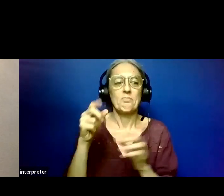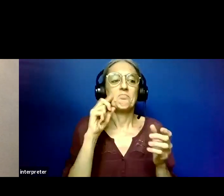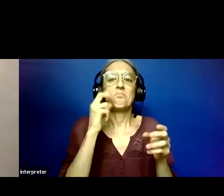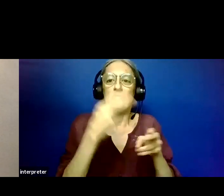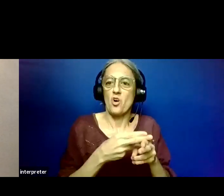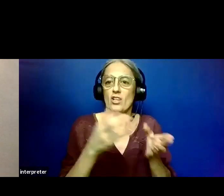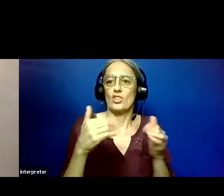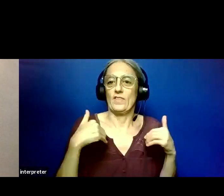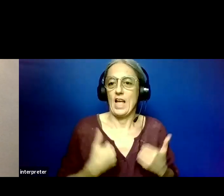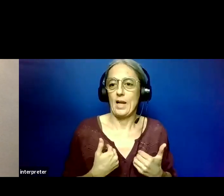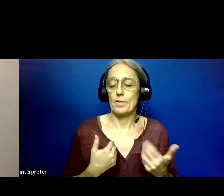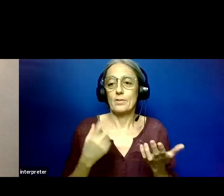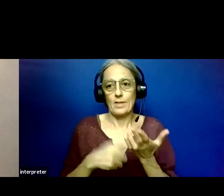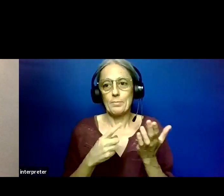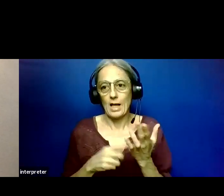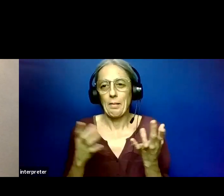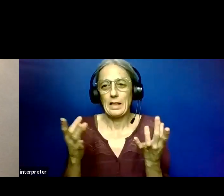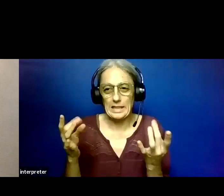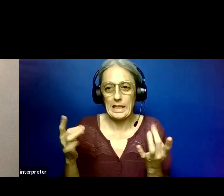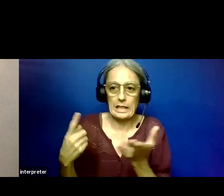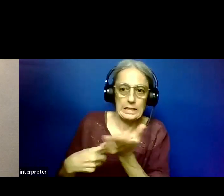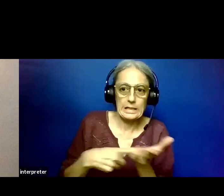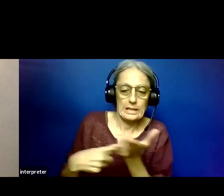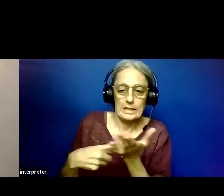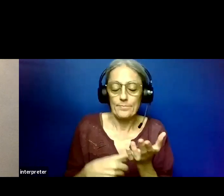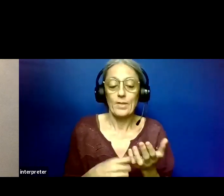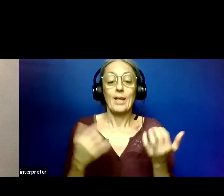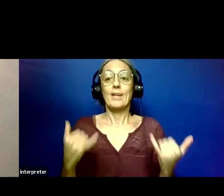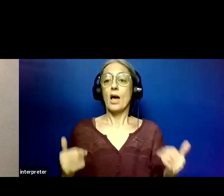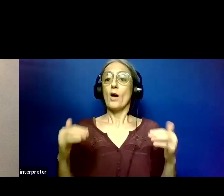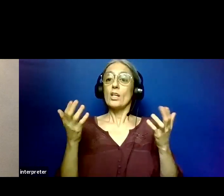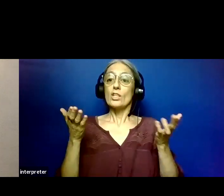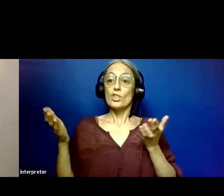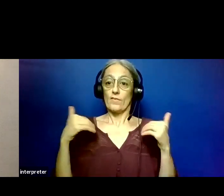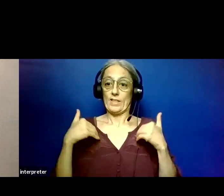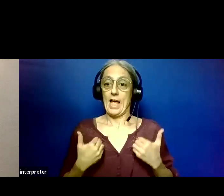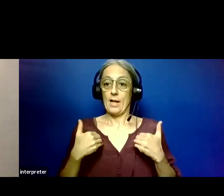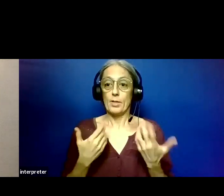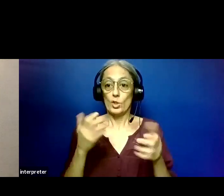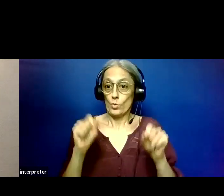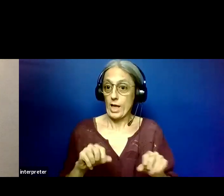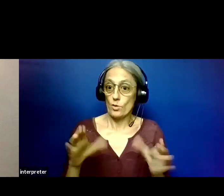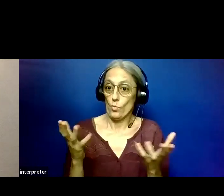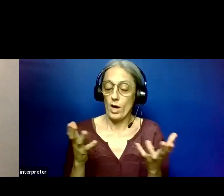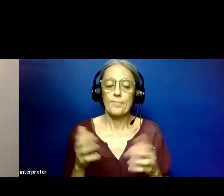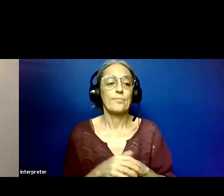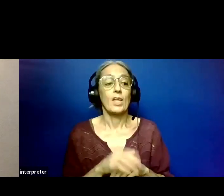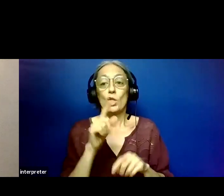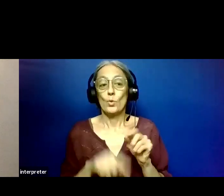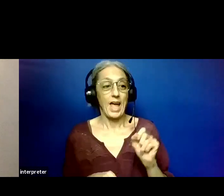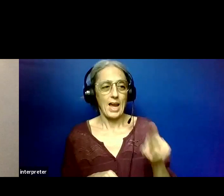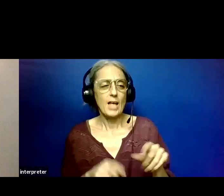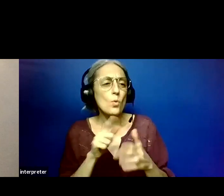So what you can't do with service animals: you cannot ask about the person's disability. You can't require